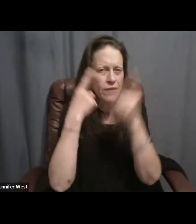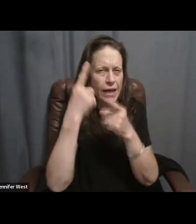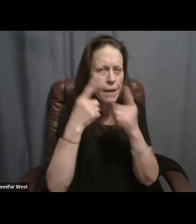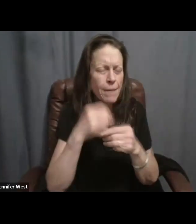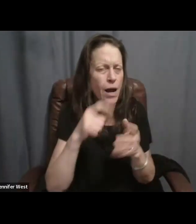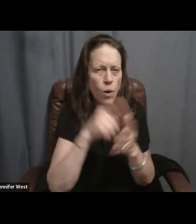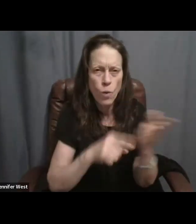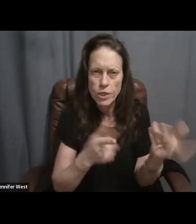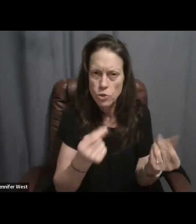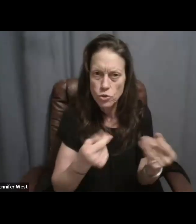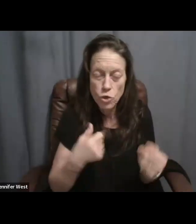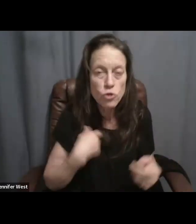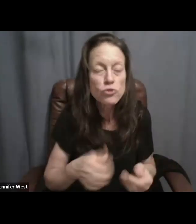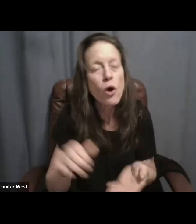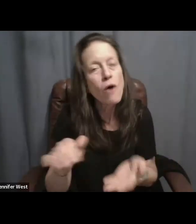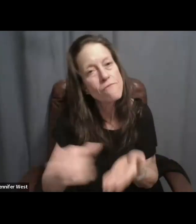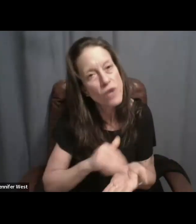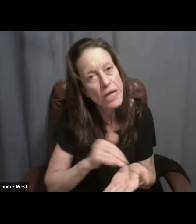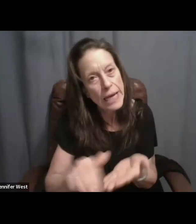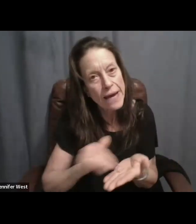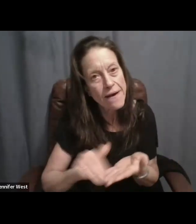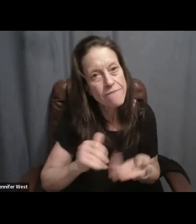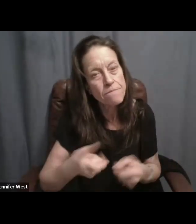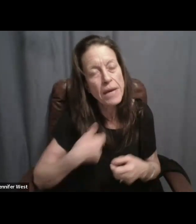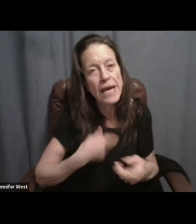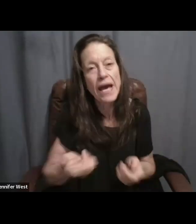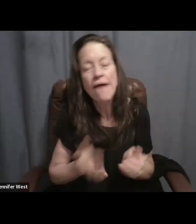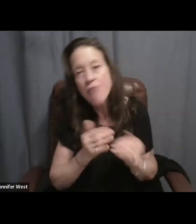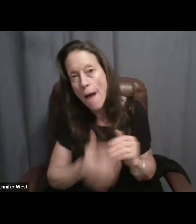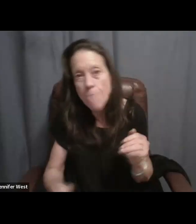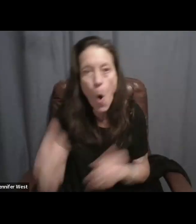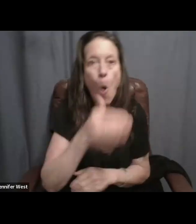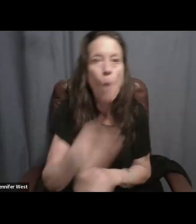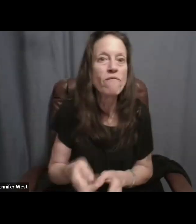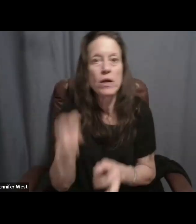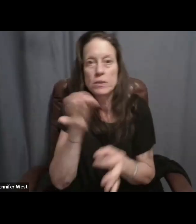me if maybe I'm oversimplifying some of the things,